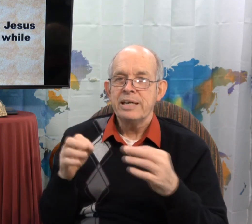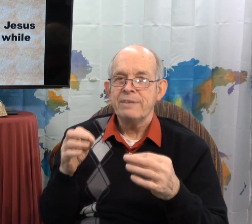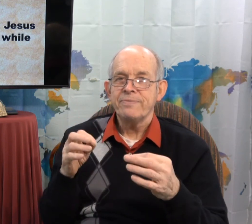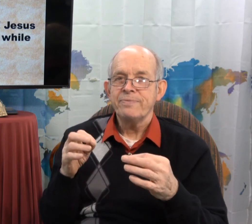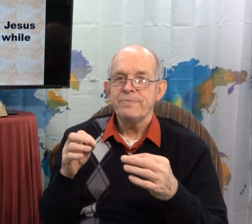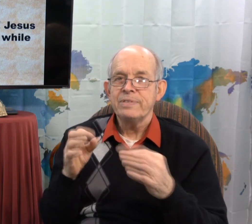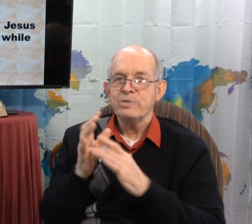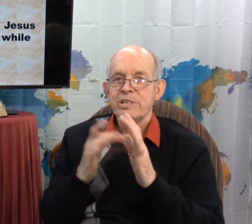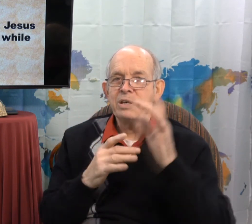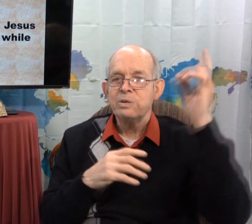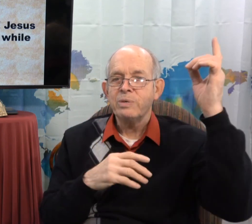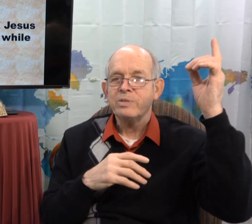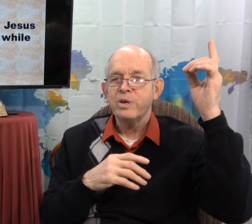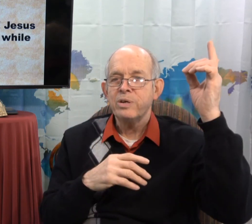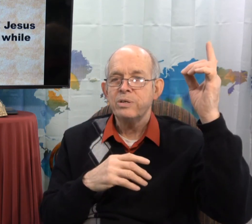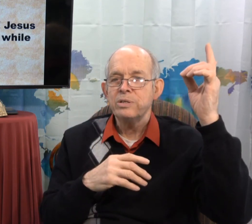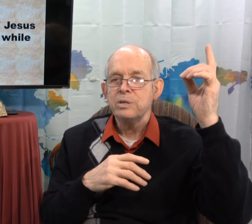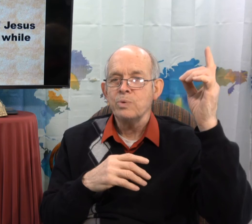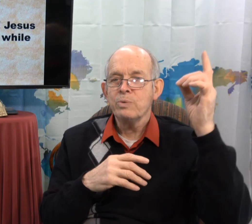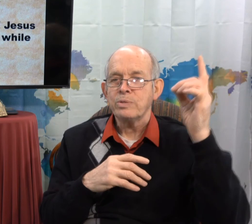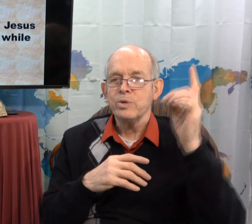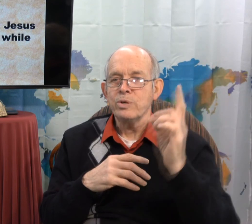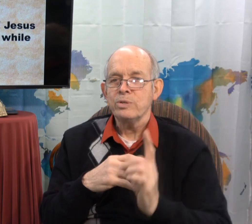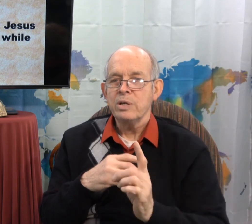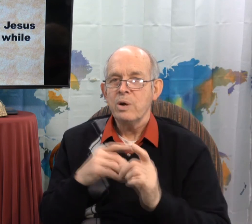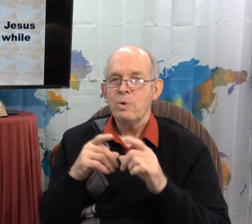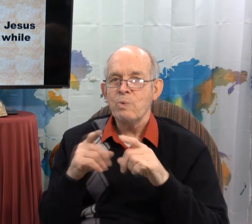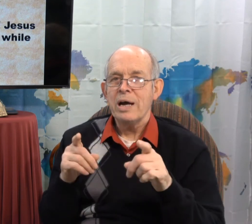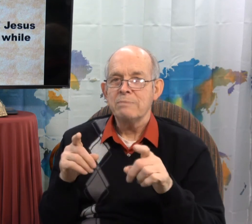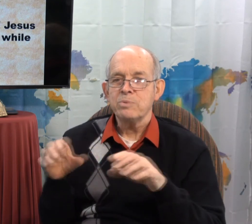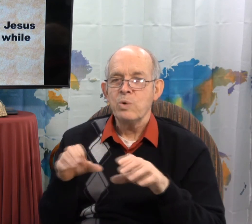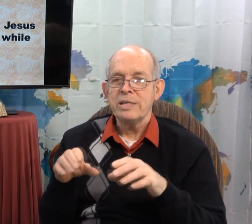if feeling with you, with you, why I'm doing this?